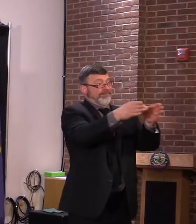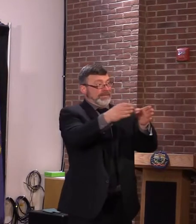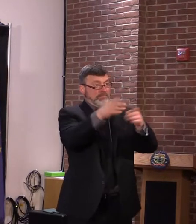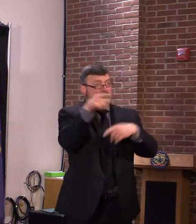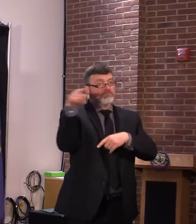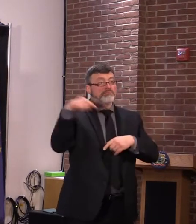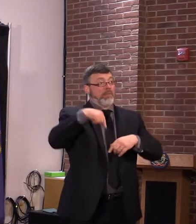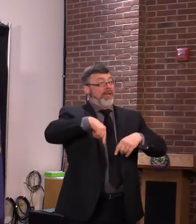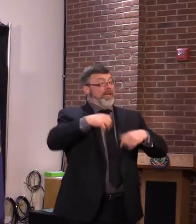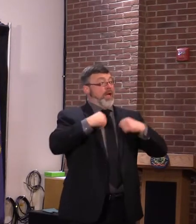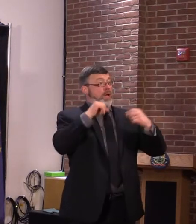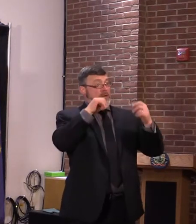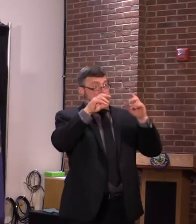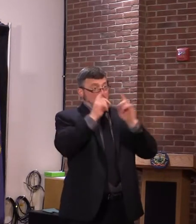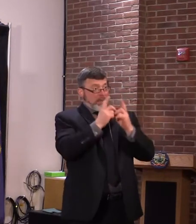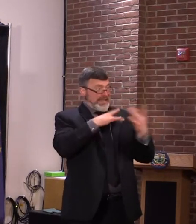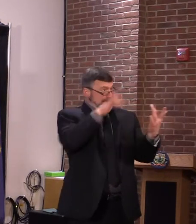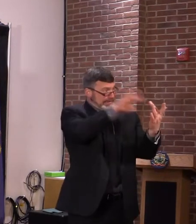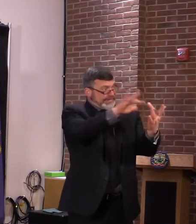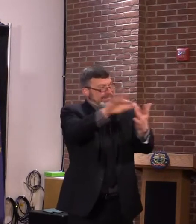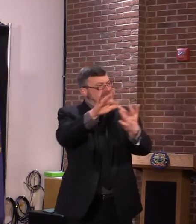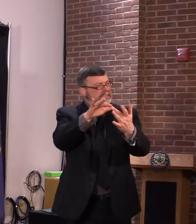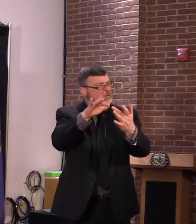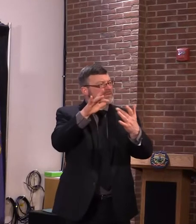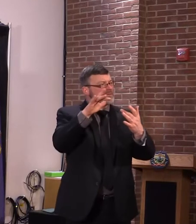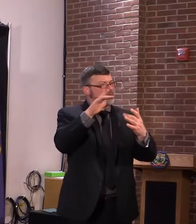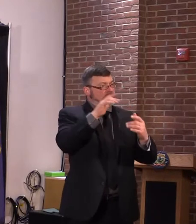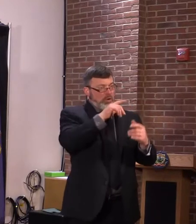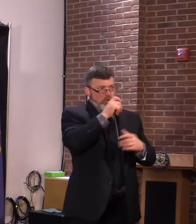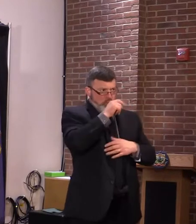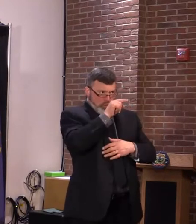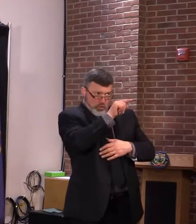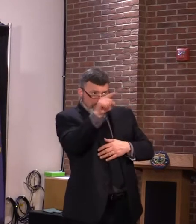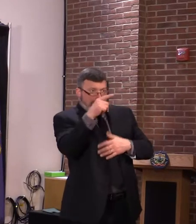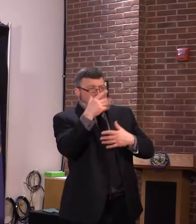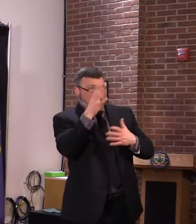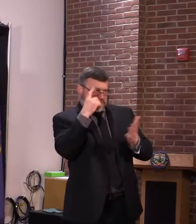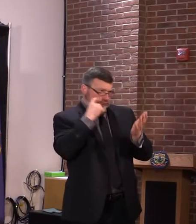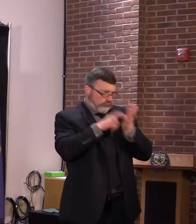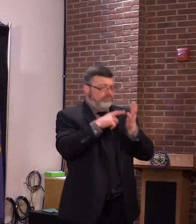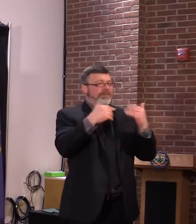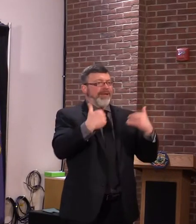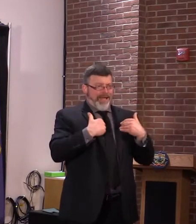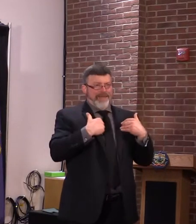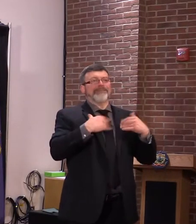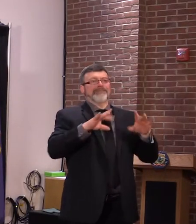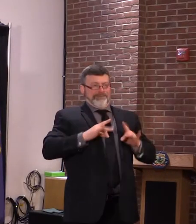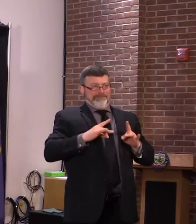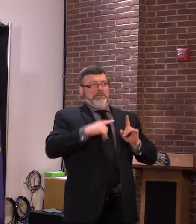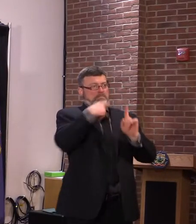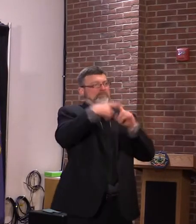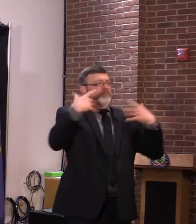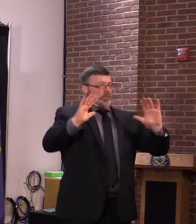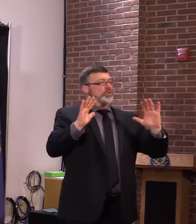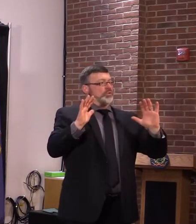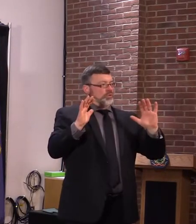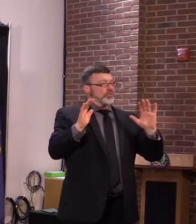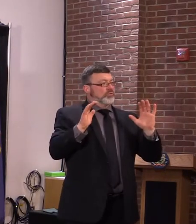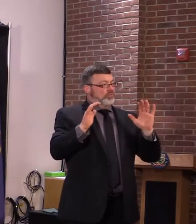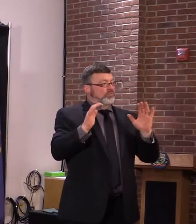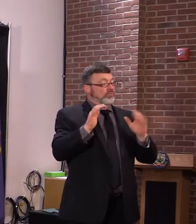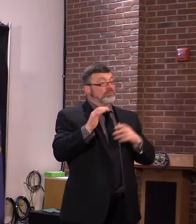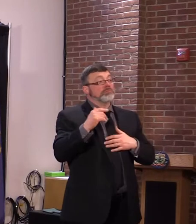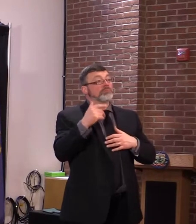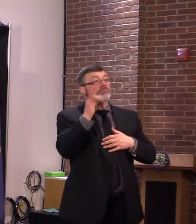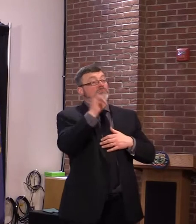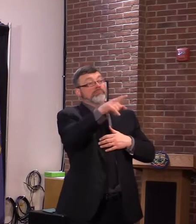contacting all Vermonters who have tested positive for COVID-19 when we receive a lab result.